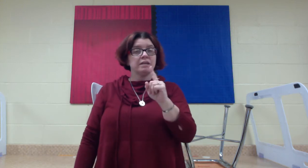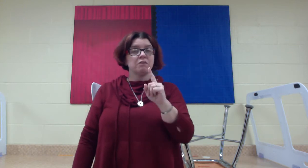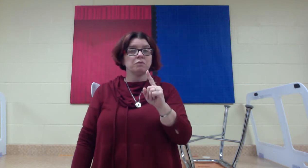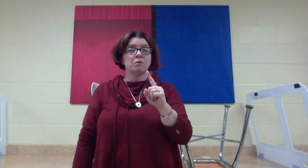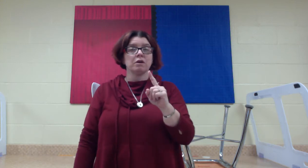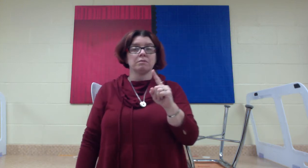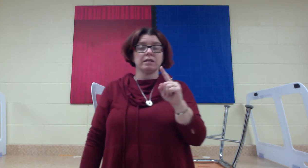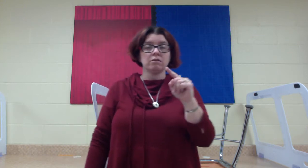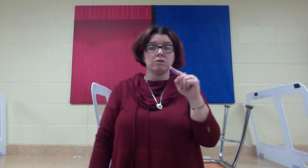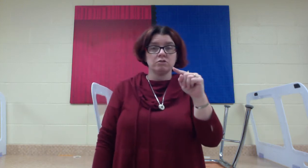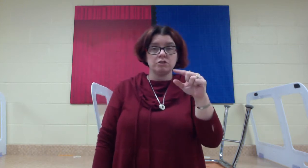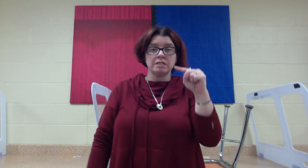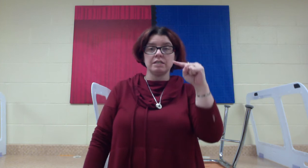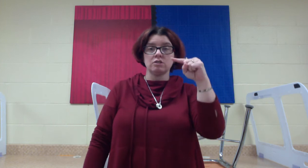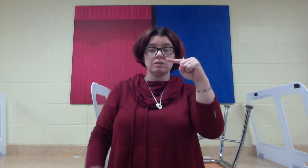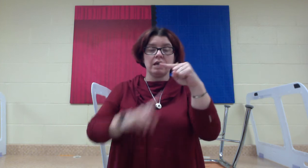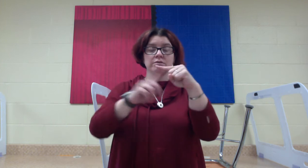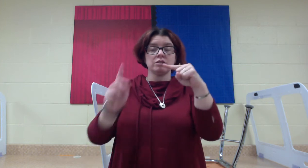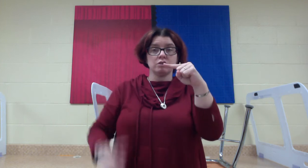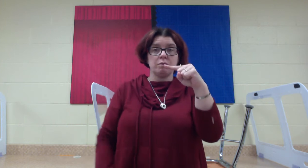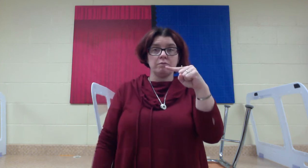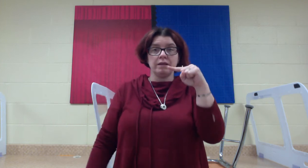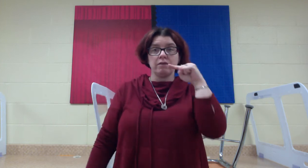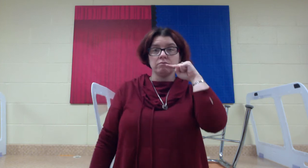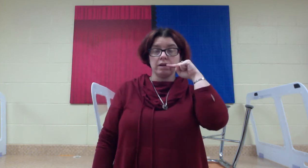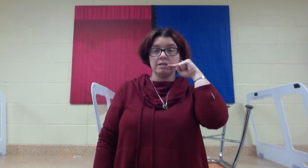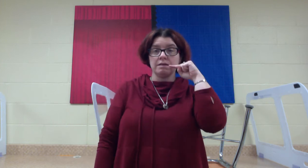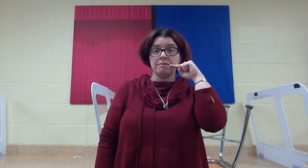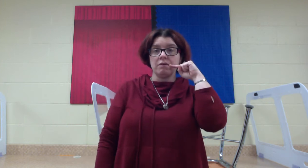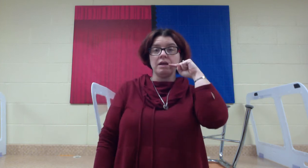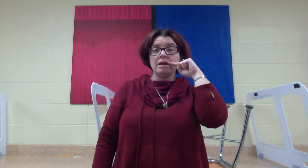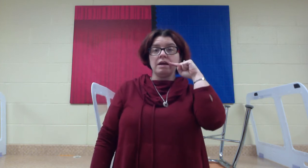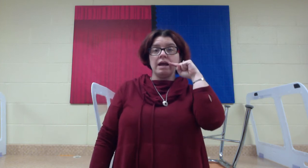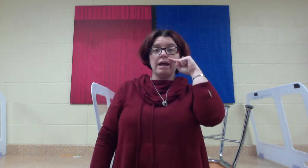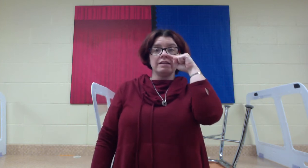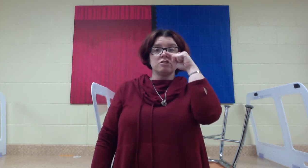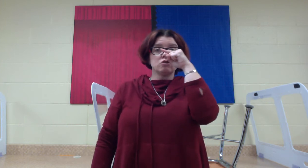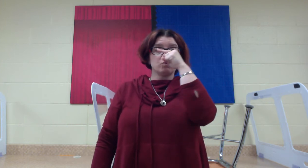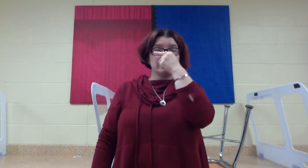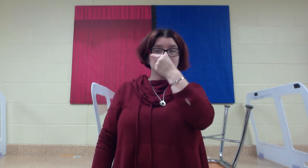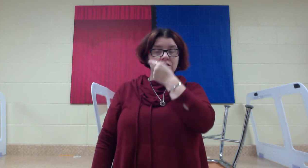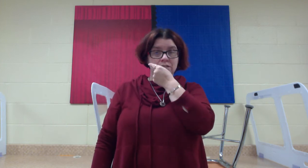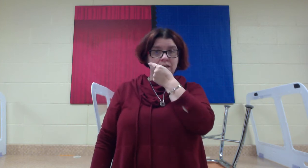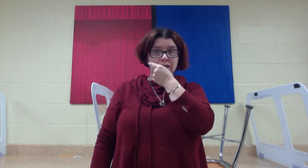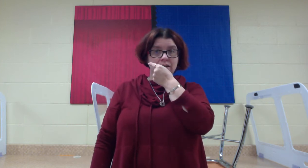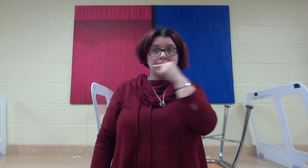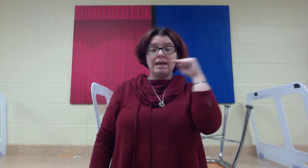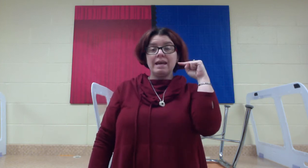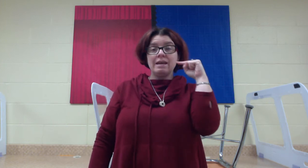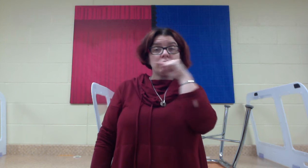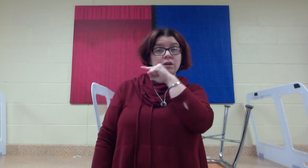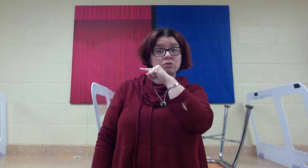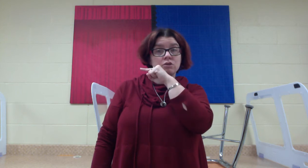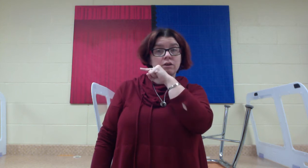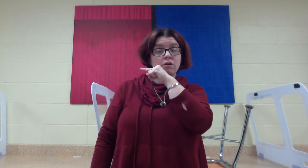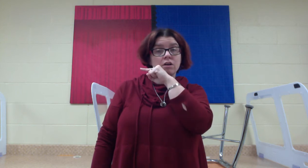be careful with corn. I'm going to get a little closer so you can see. So see how it starts palm down, right? It's at my mouth. It twists in. If it goes straight across,